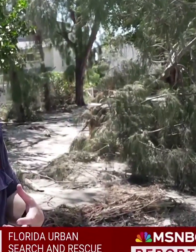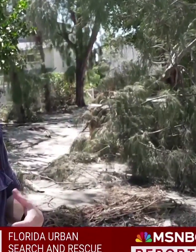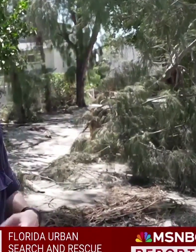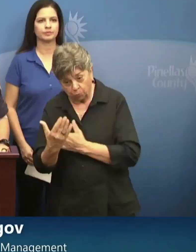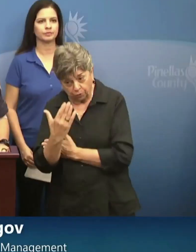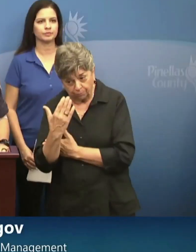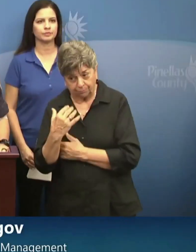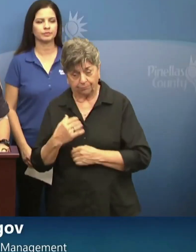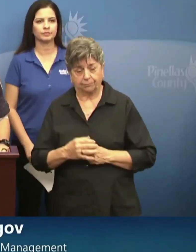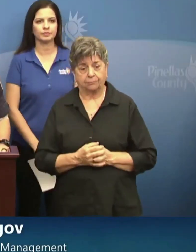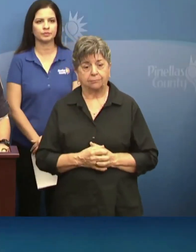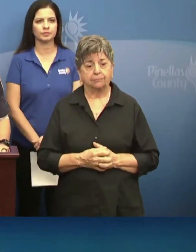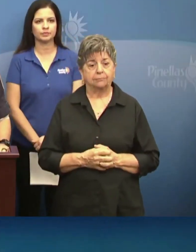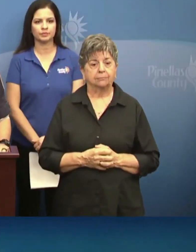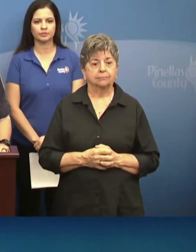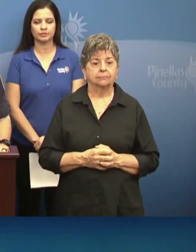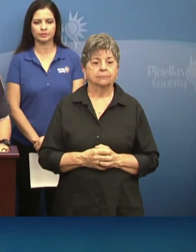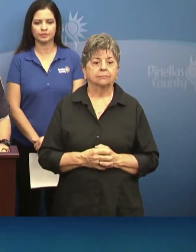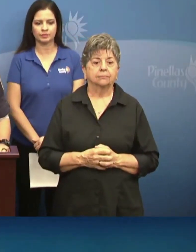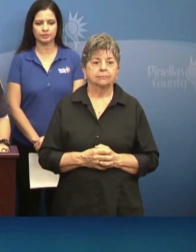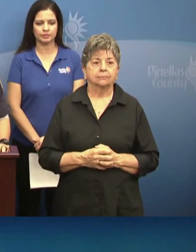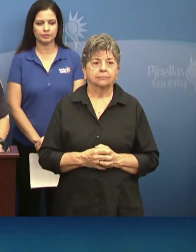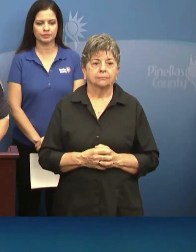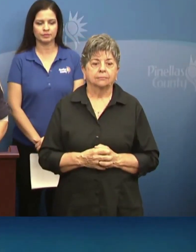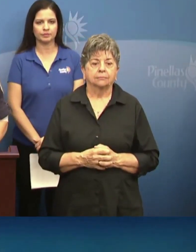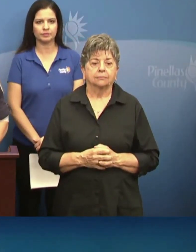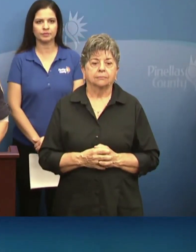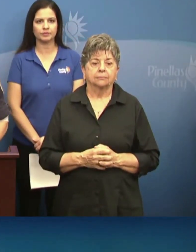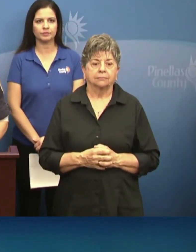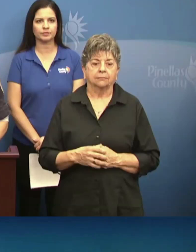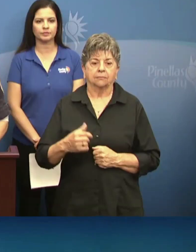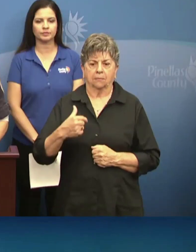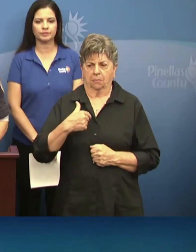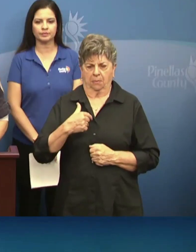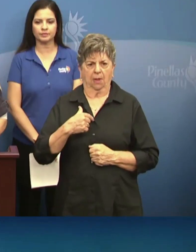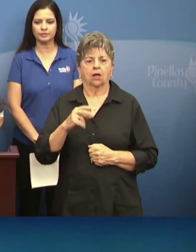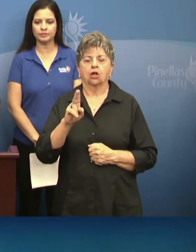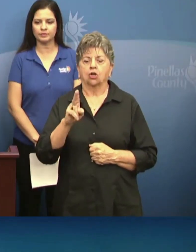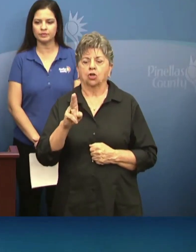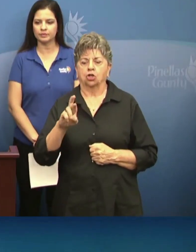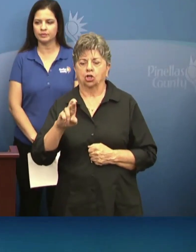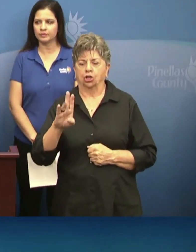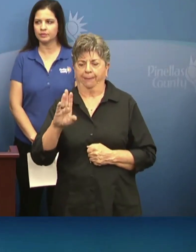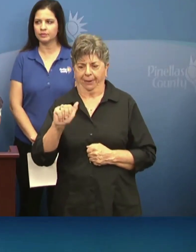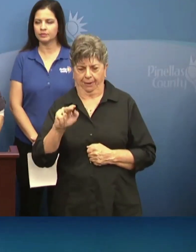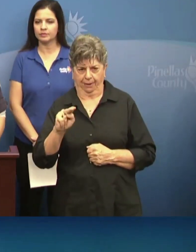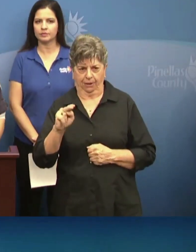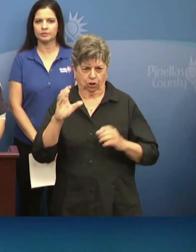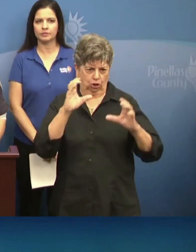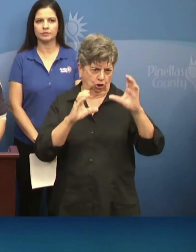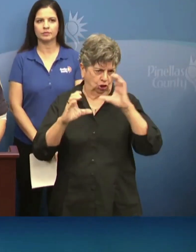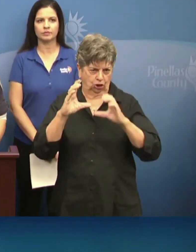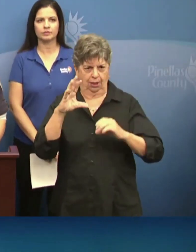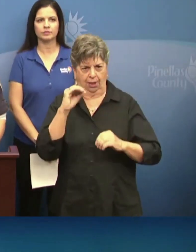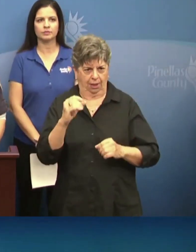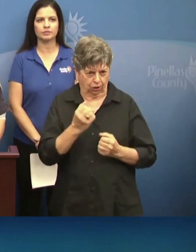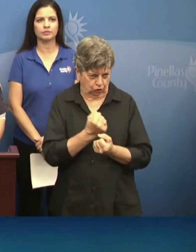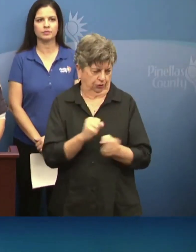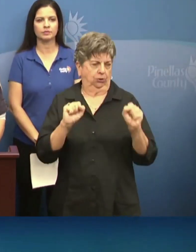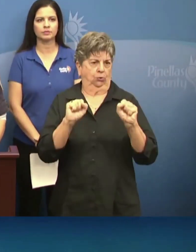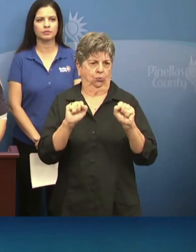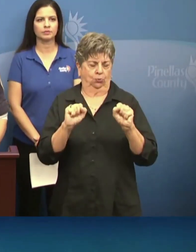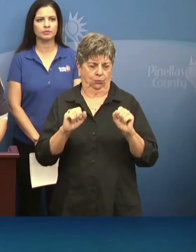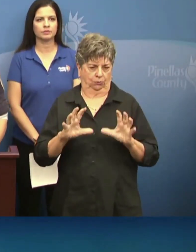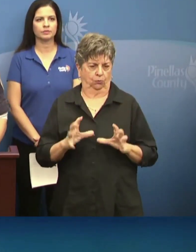to be rescued. And brief the public during Pinellas County news conferences like this one. As of yesterday, they searched